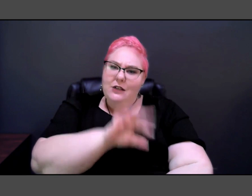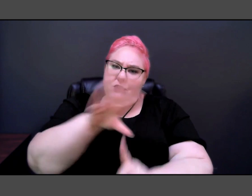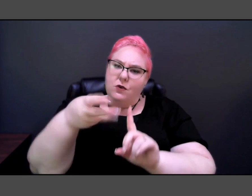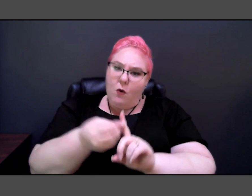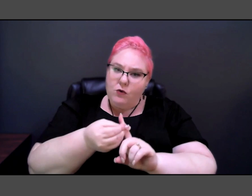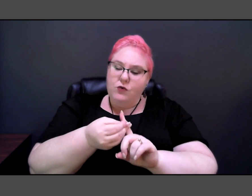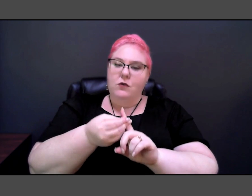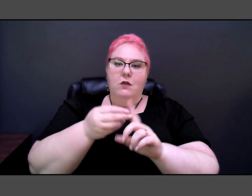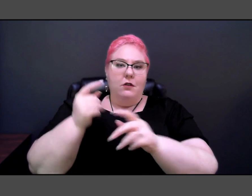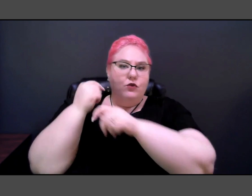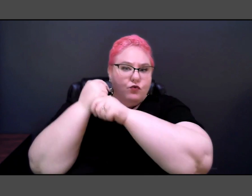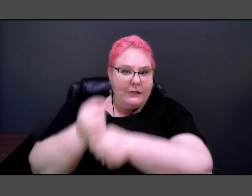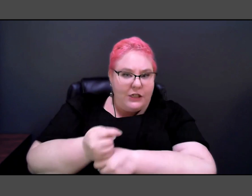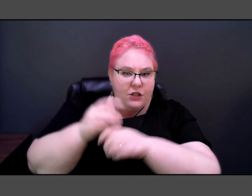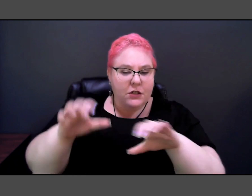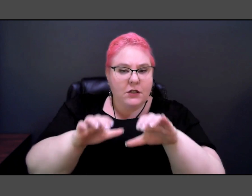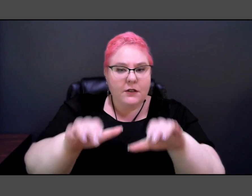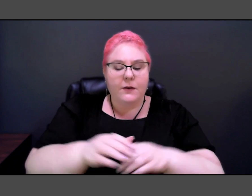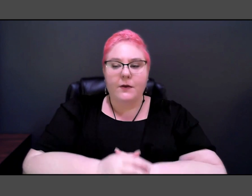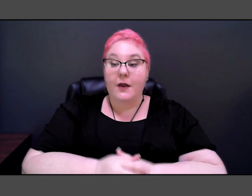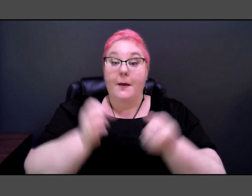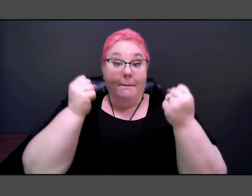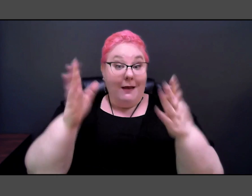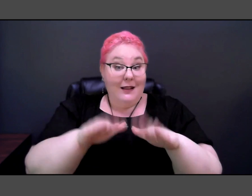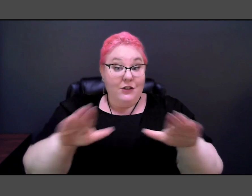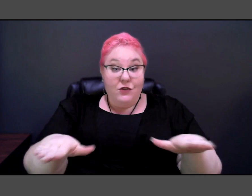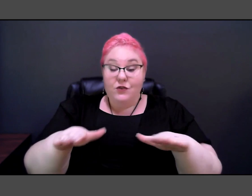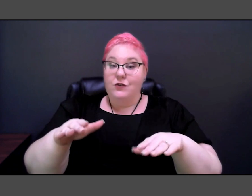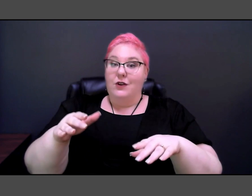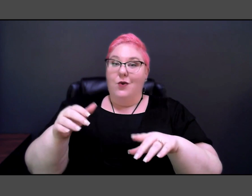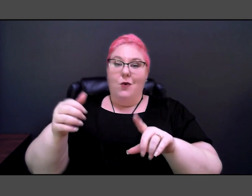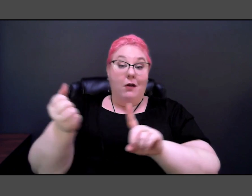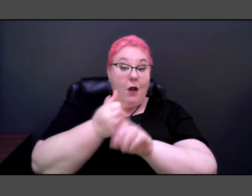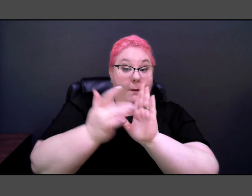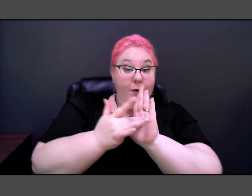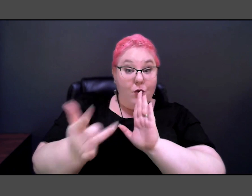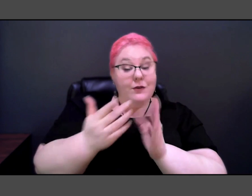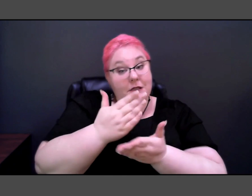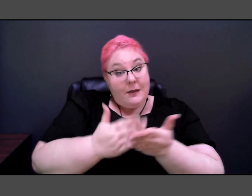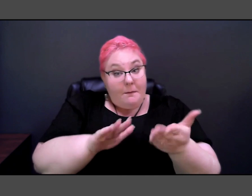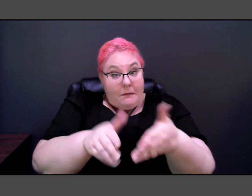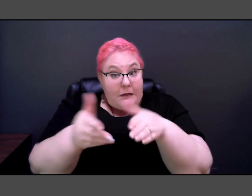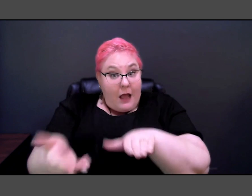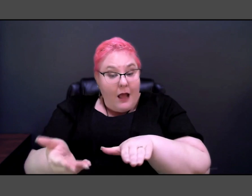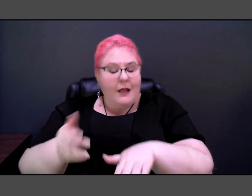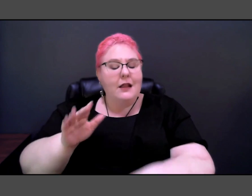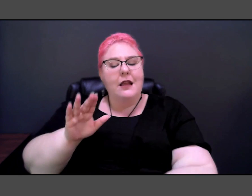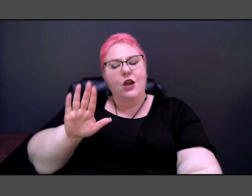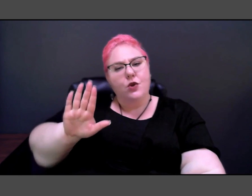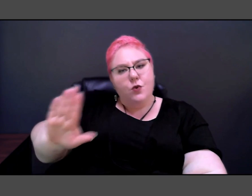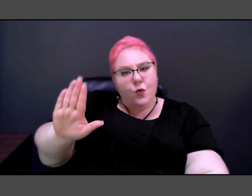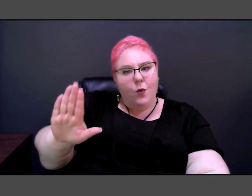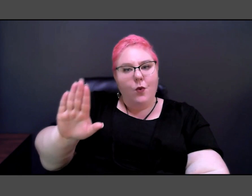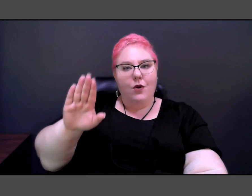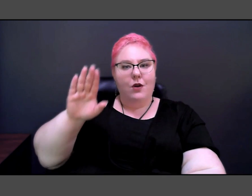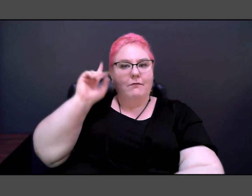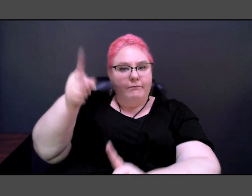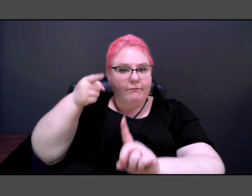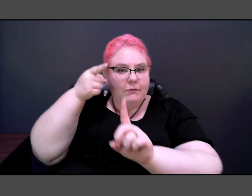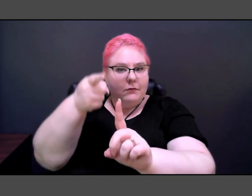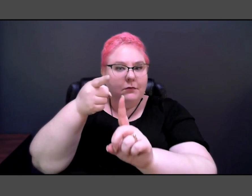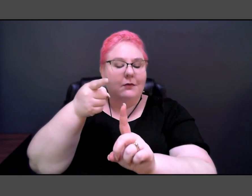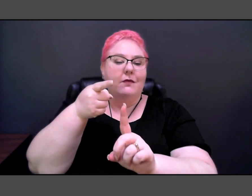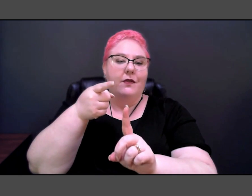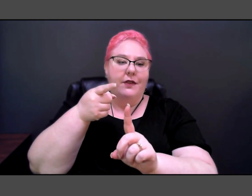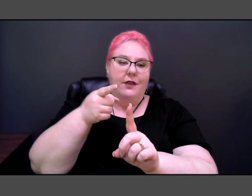of these children were abused, and some ultimately died. And your initiative reckons very